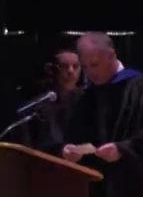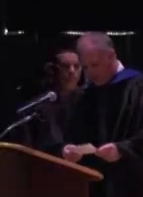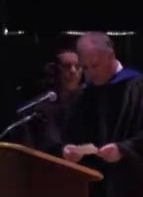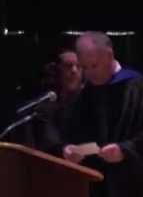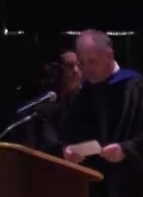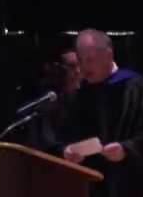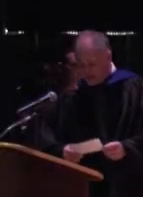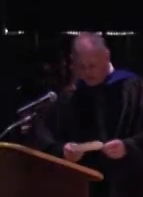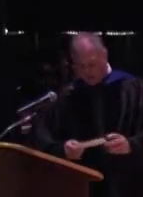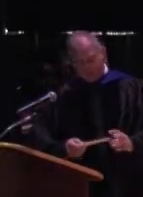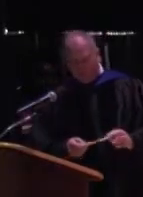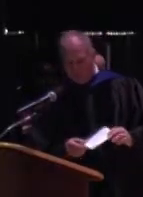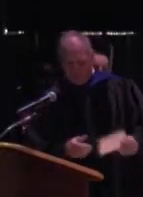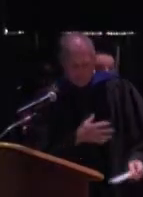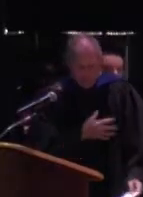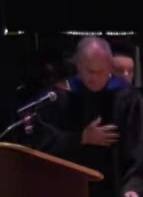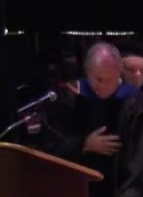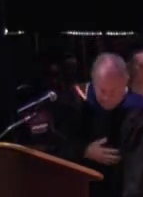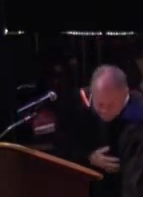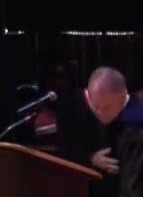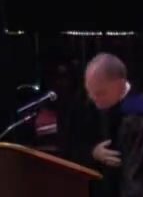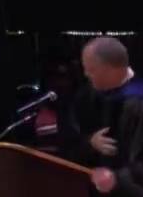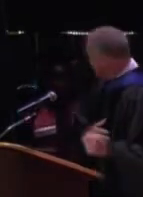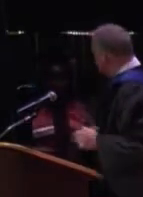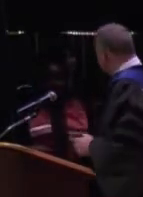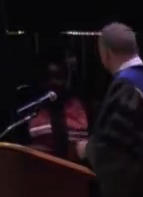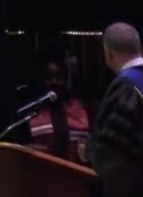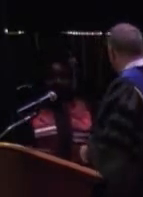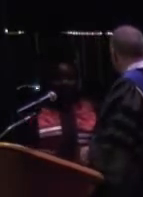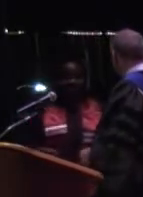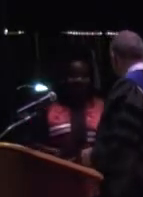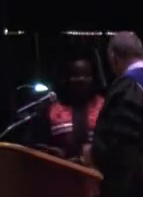Jeffrey Scott Ty Alonzo.